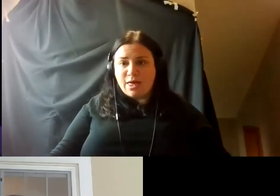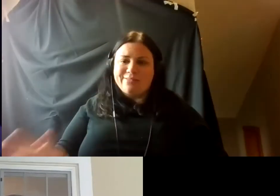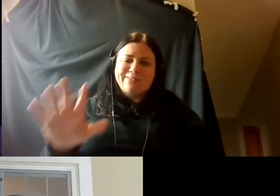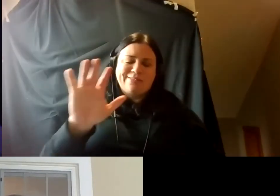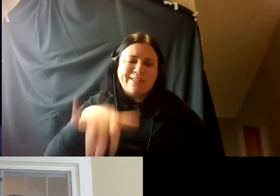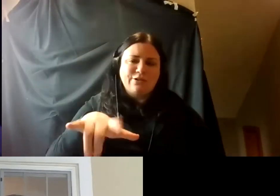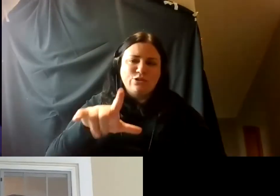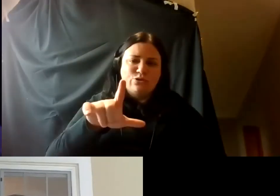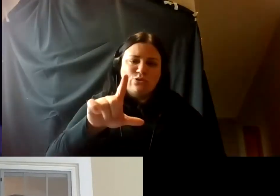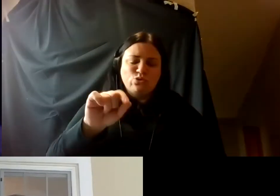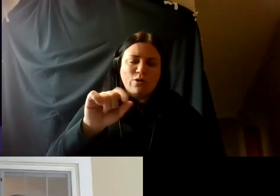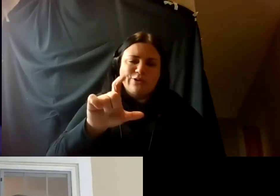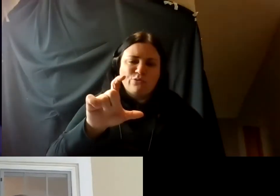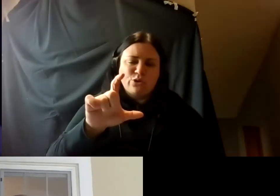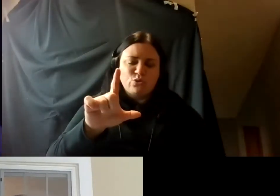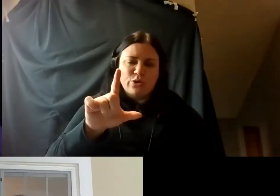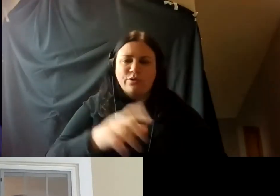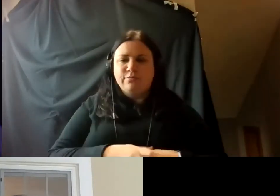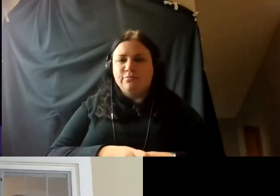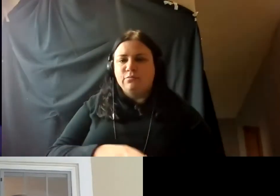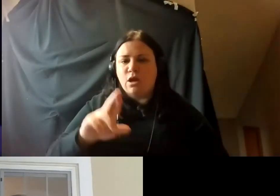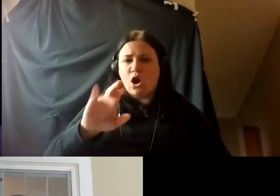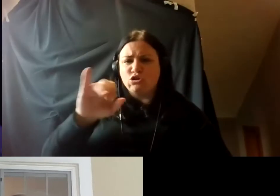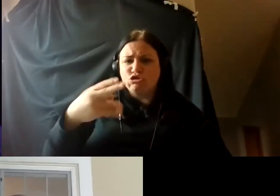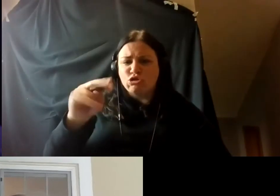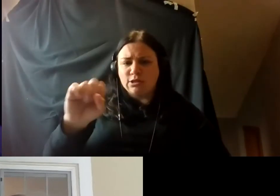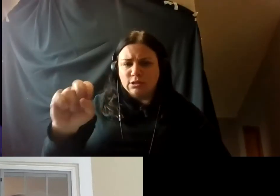know. And we got R. Johnson. R. Johnson here.